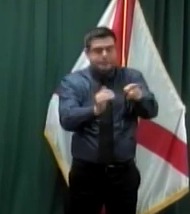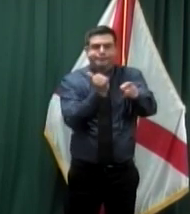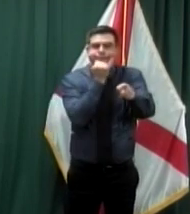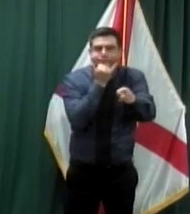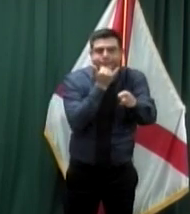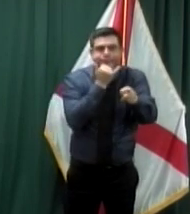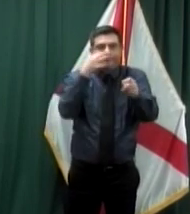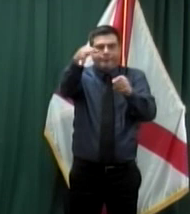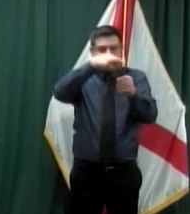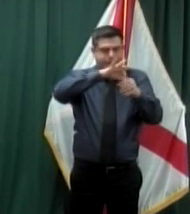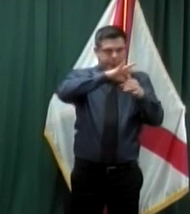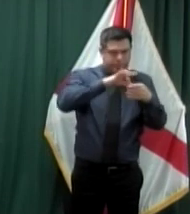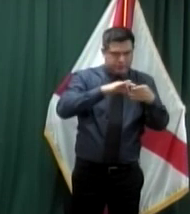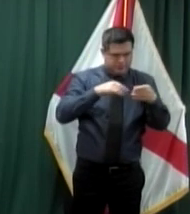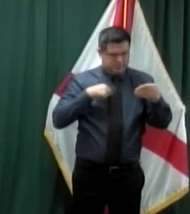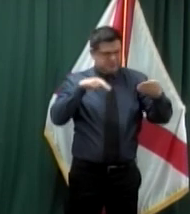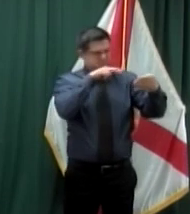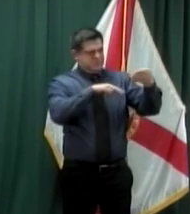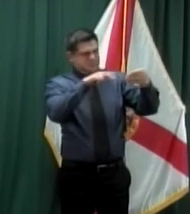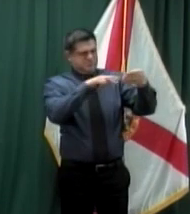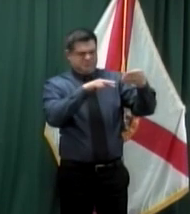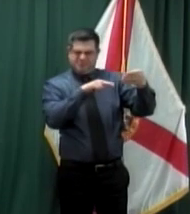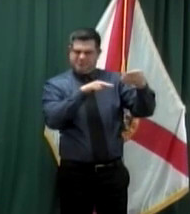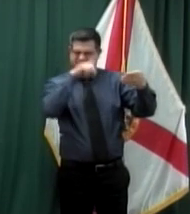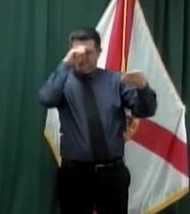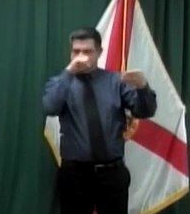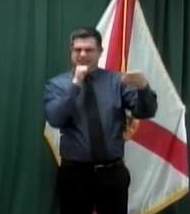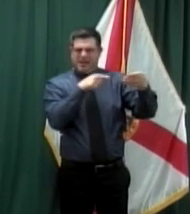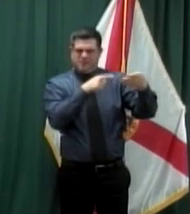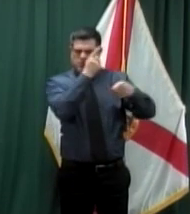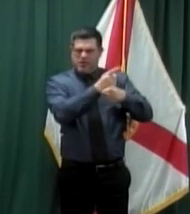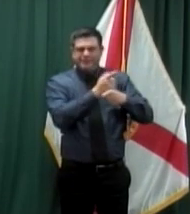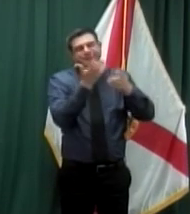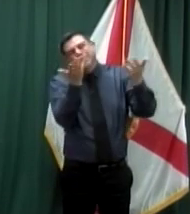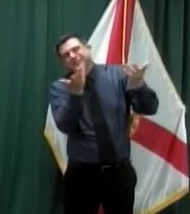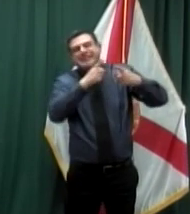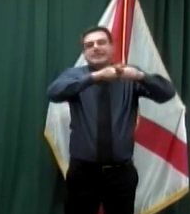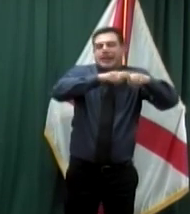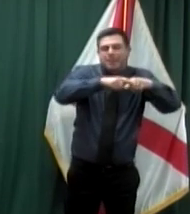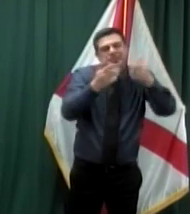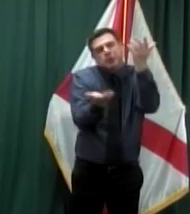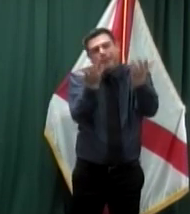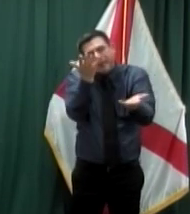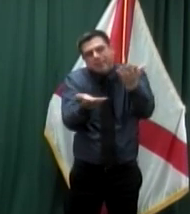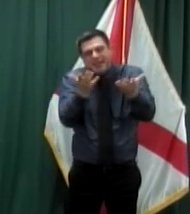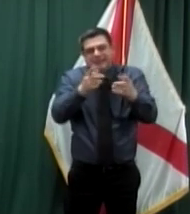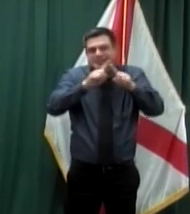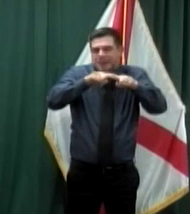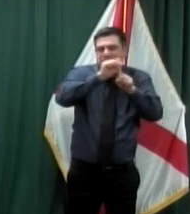So there's a number of factors involved, but I would say in all of the test results that we received, that's a minimum number.